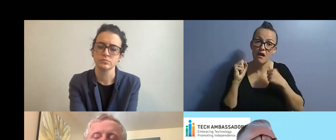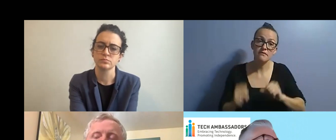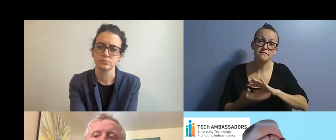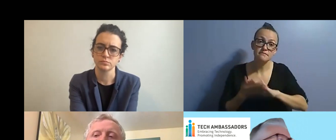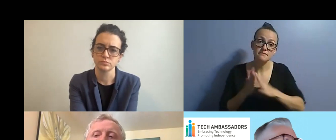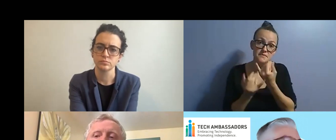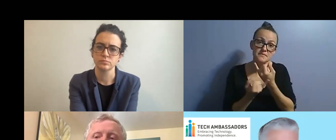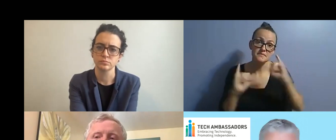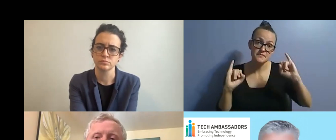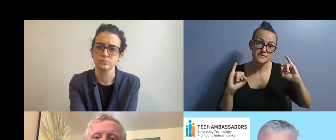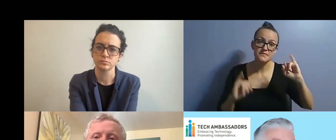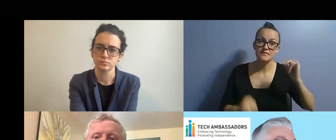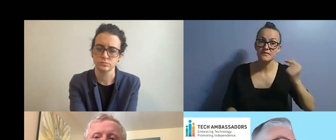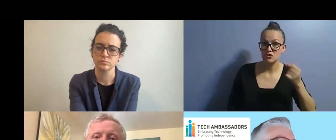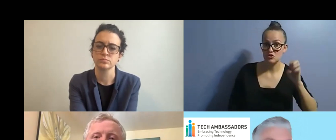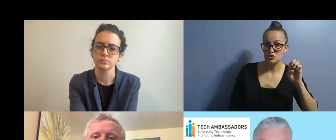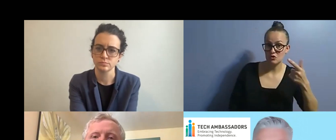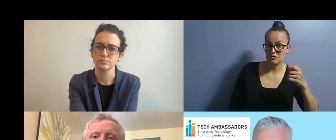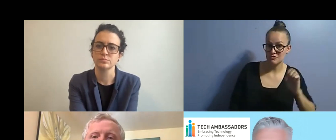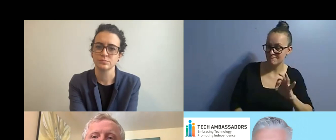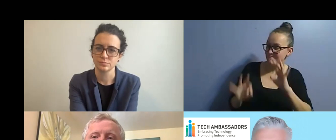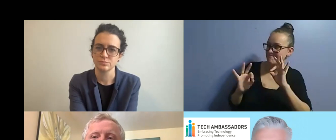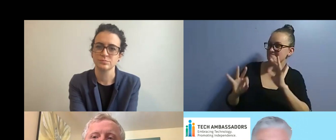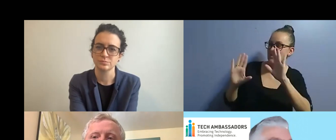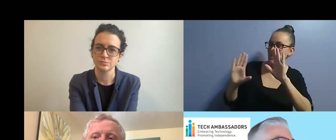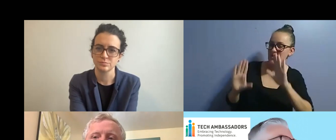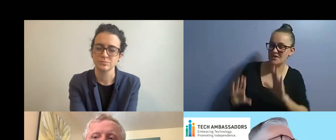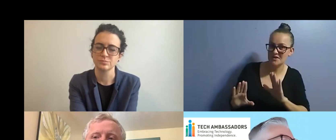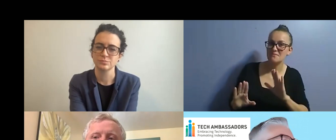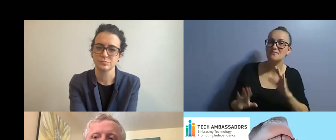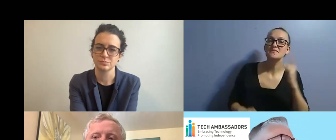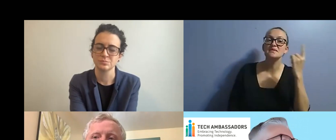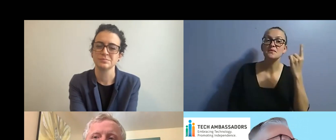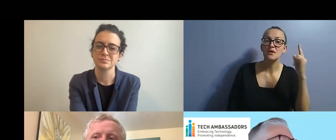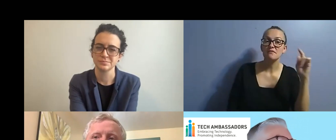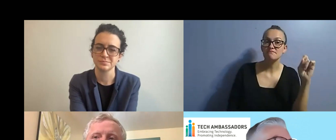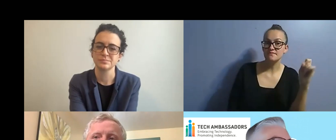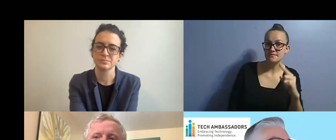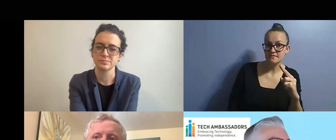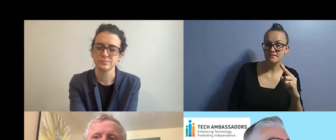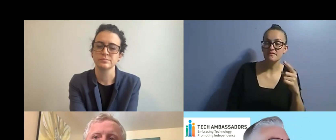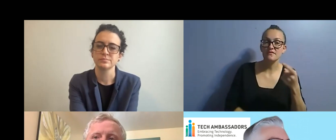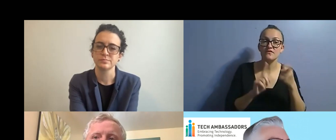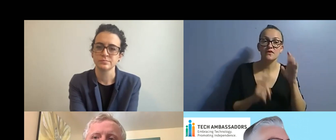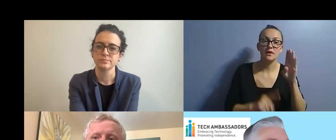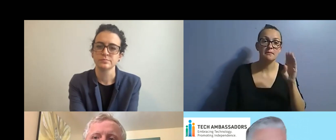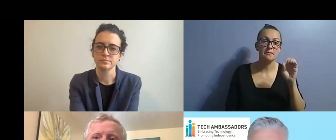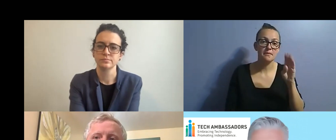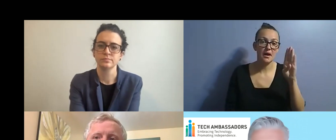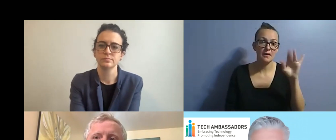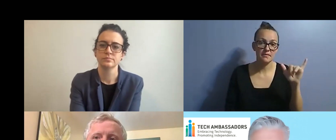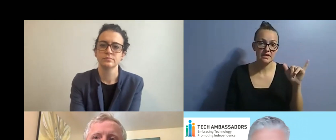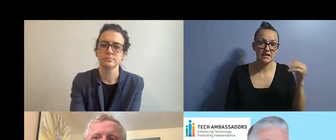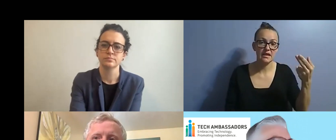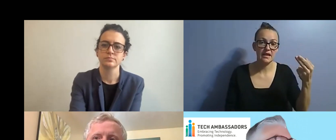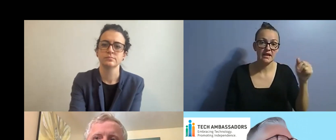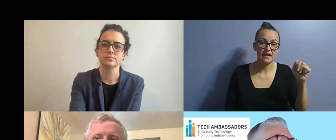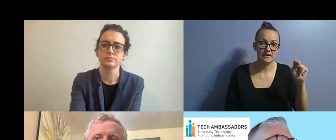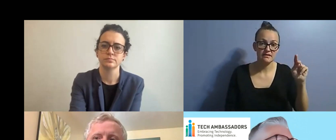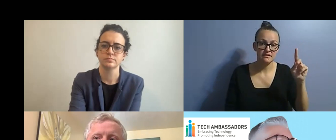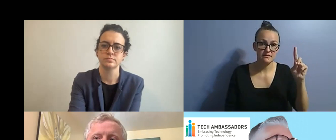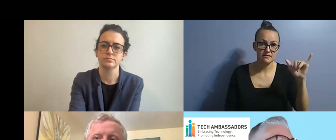awesome. All right, great answer. Here is a question from Bobby Hamlet, also in Summit